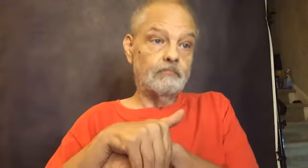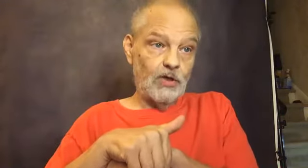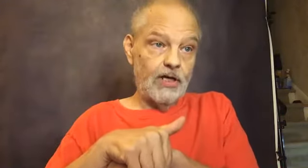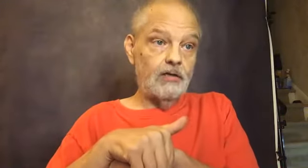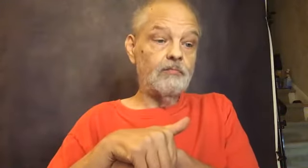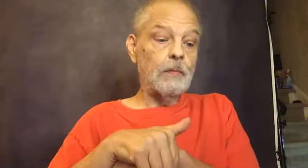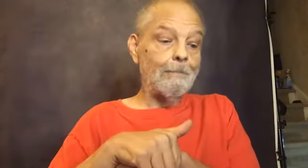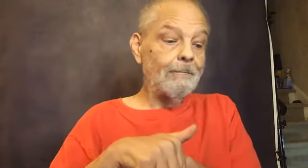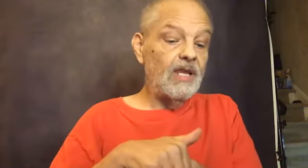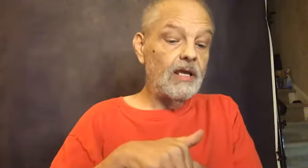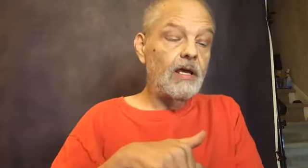Okay?